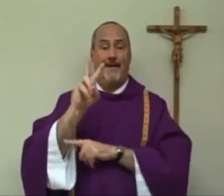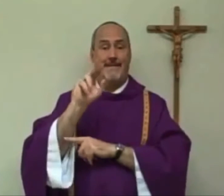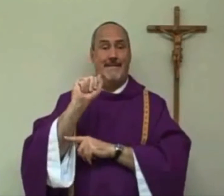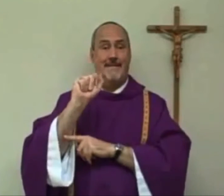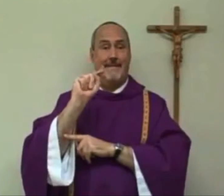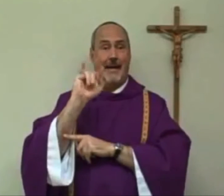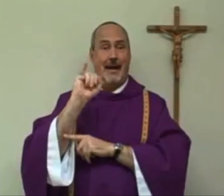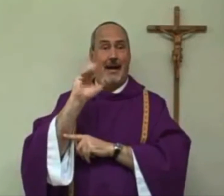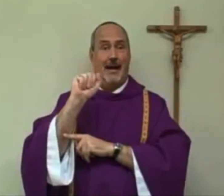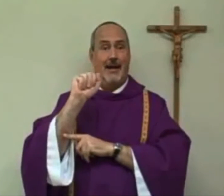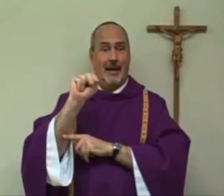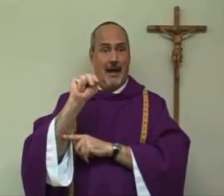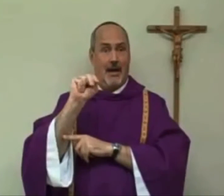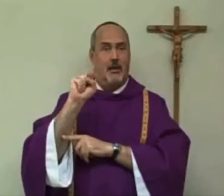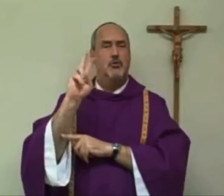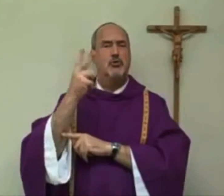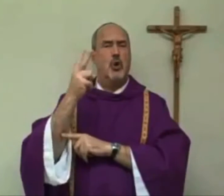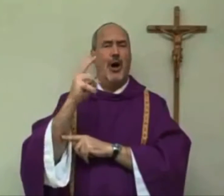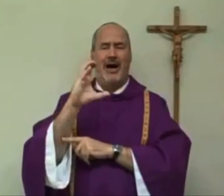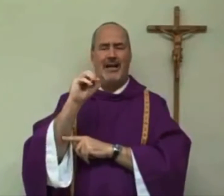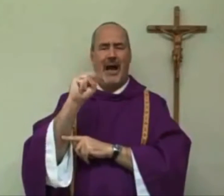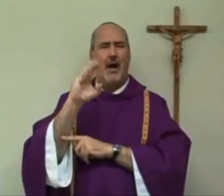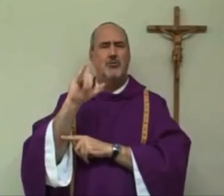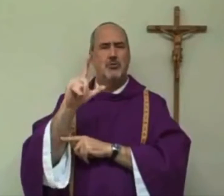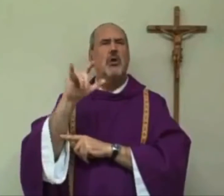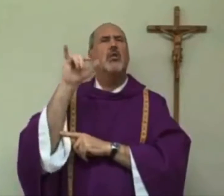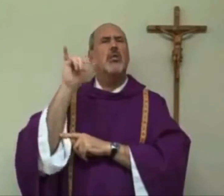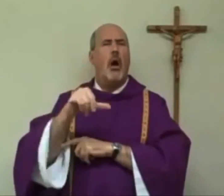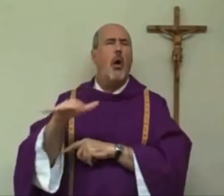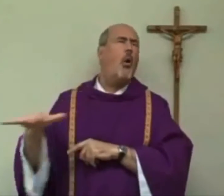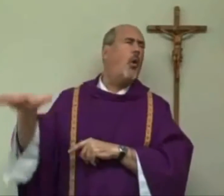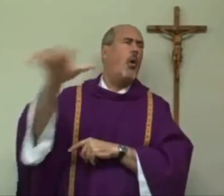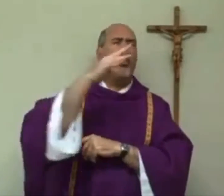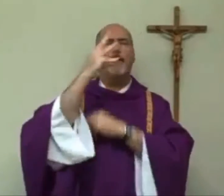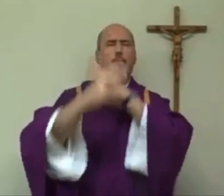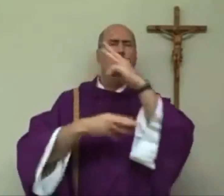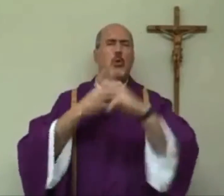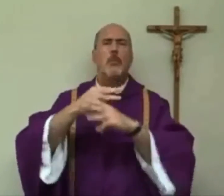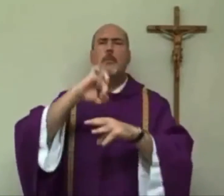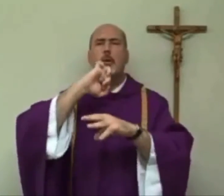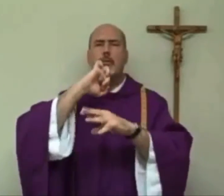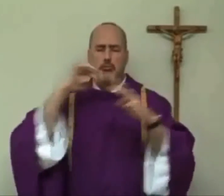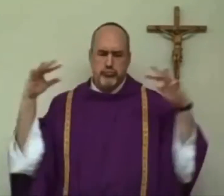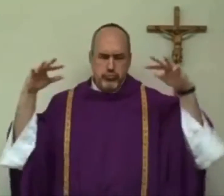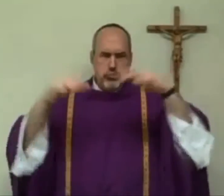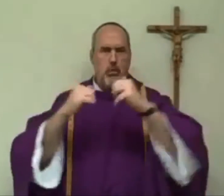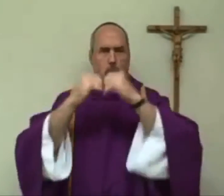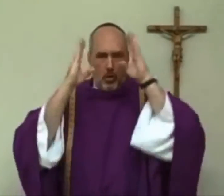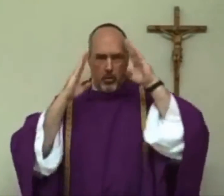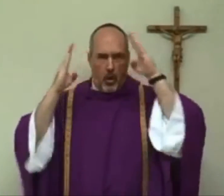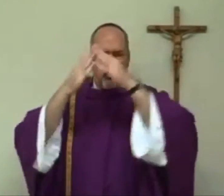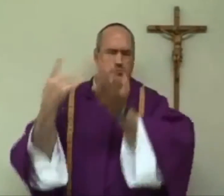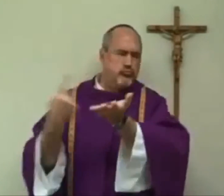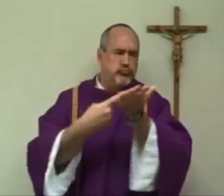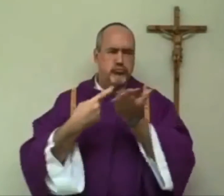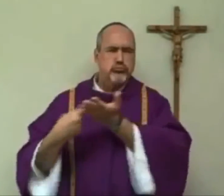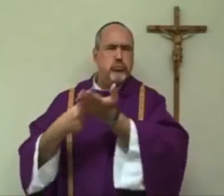the 1960s, during the Vatican II Council, and that's where all the bishops and the